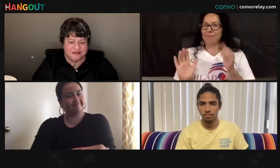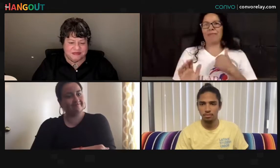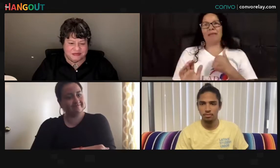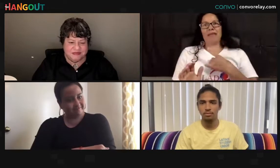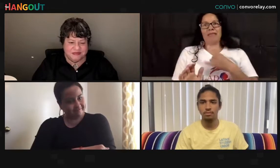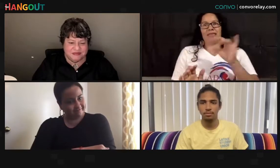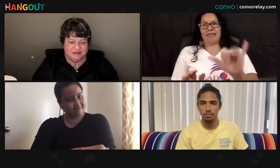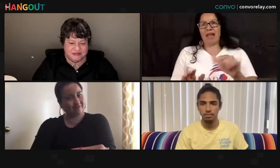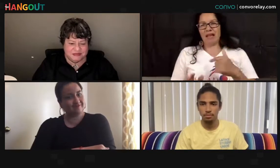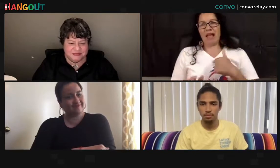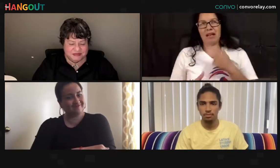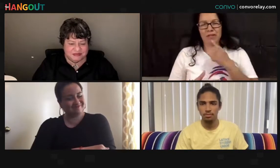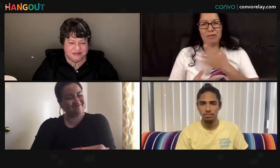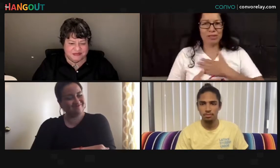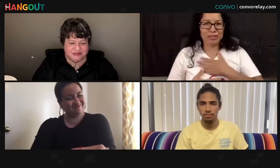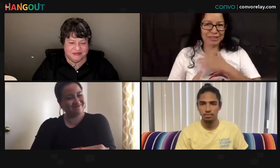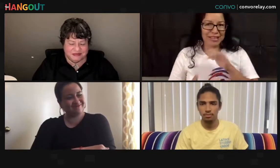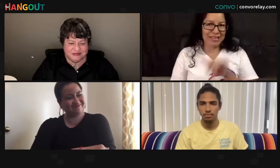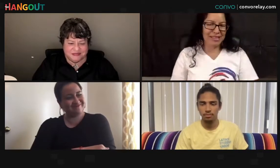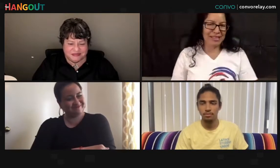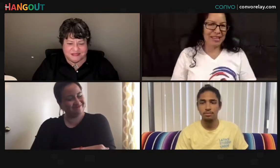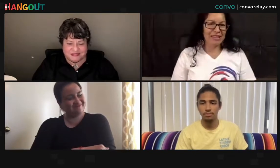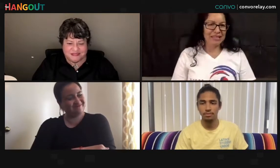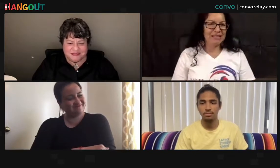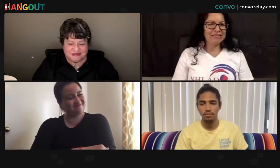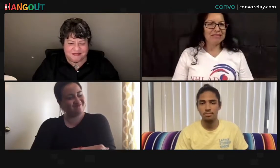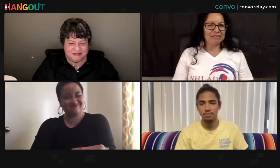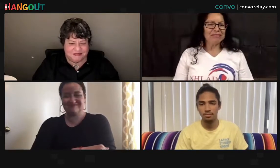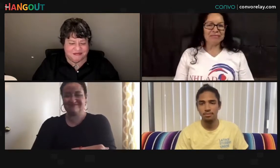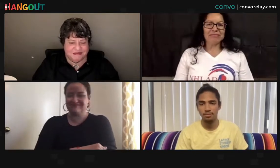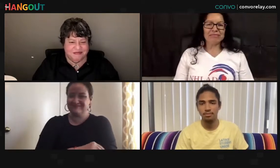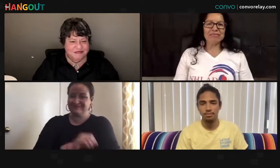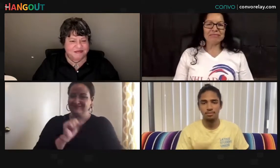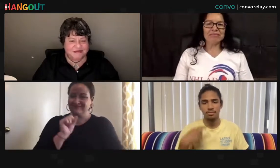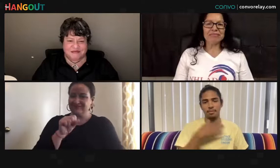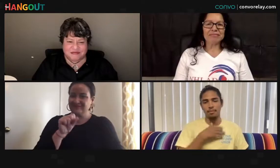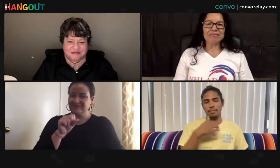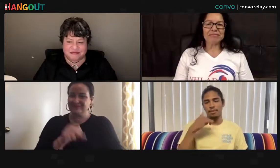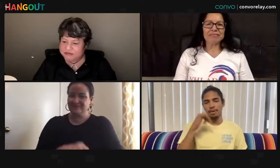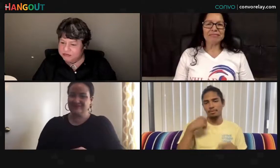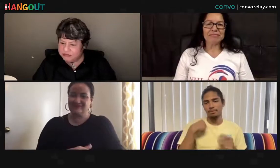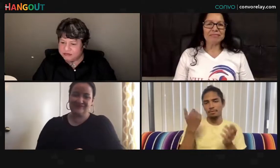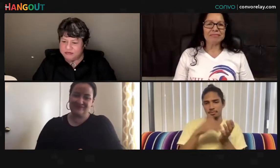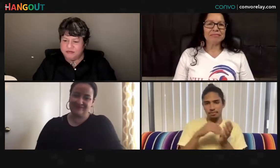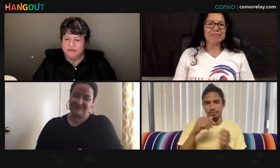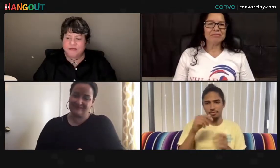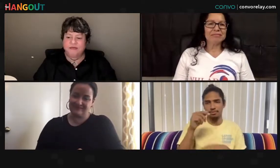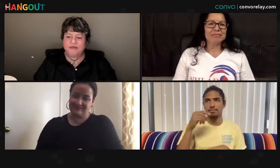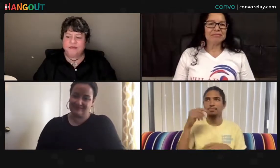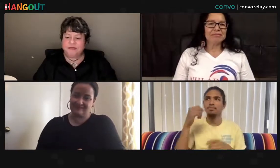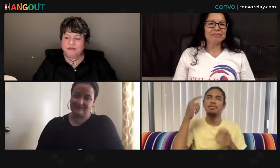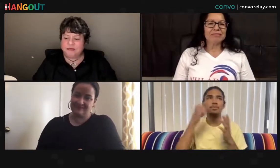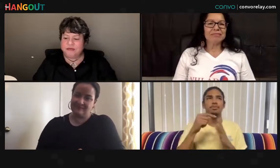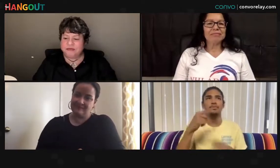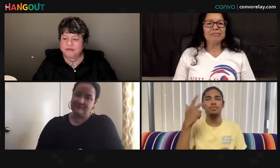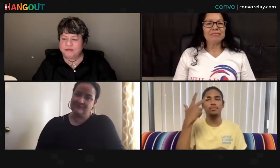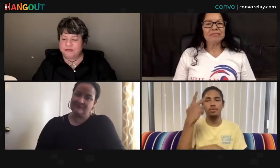preserve the culture there. And I really respect that and I really appreciate that. yeah, yeah. So let's